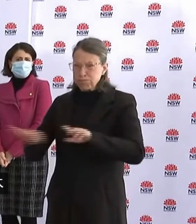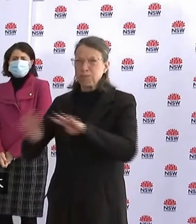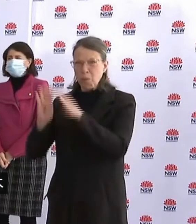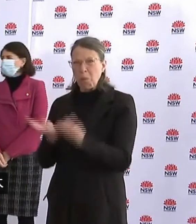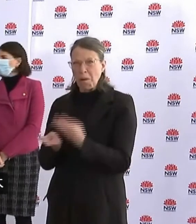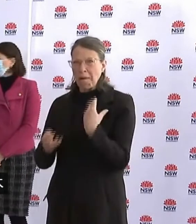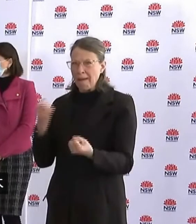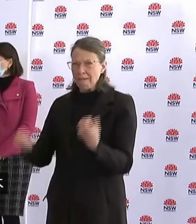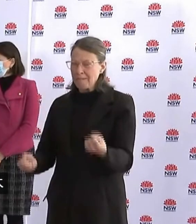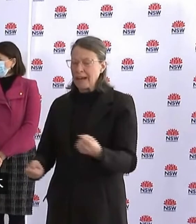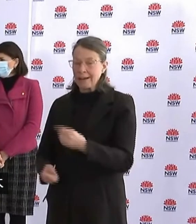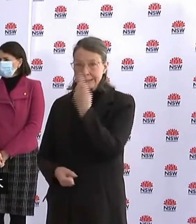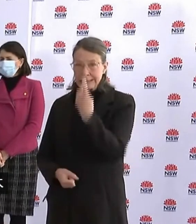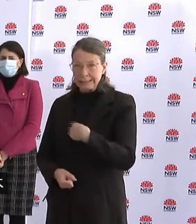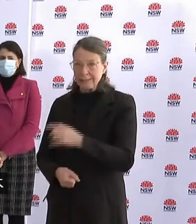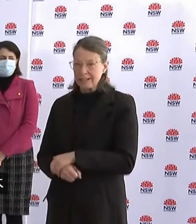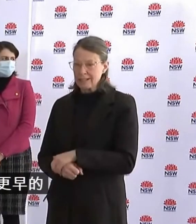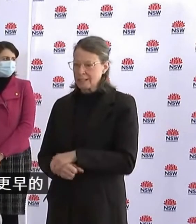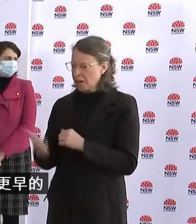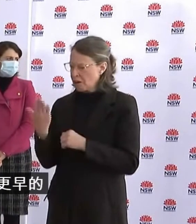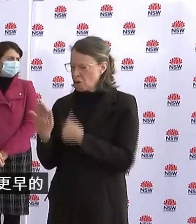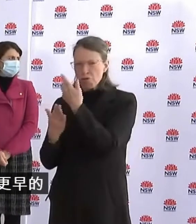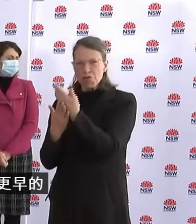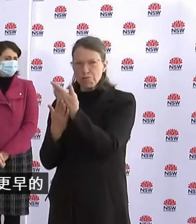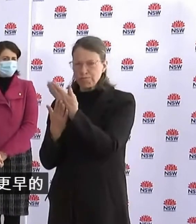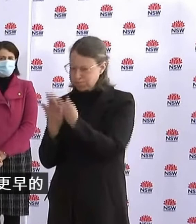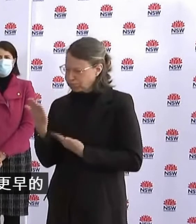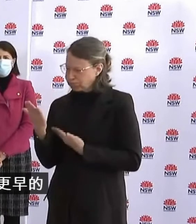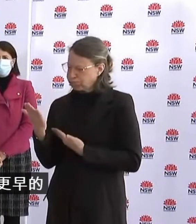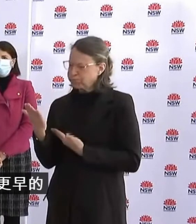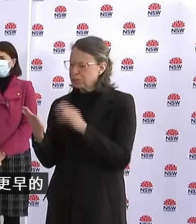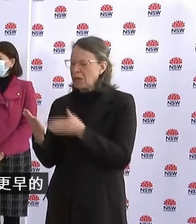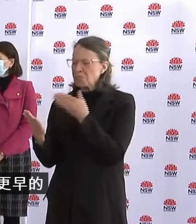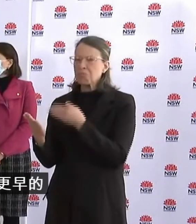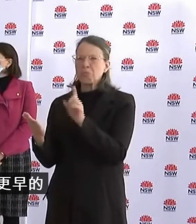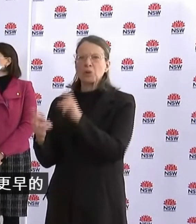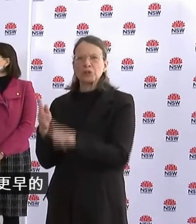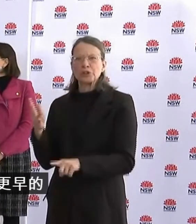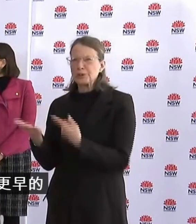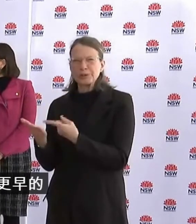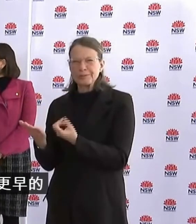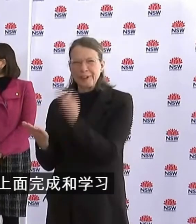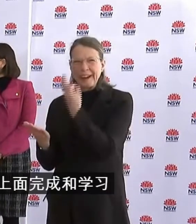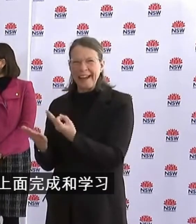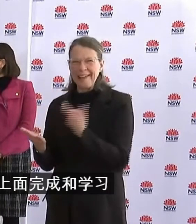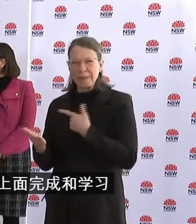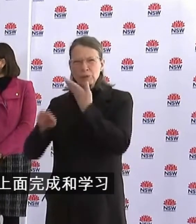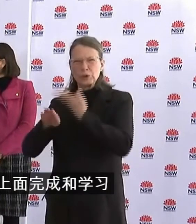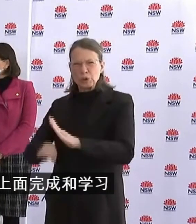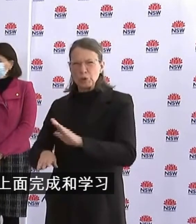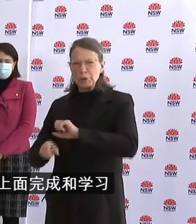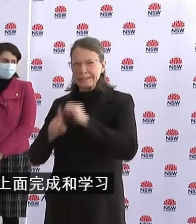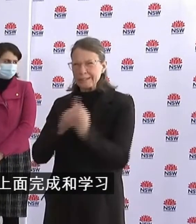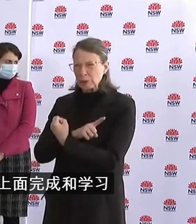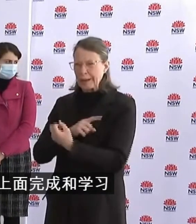very serious pandemic. The playbook there was no playbook last year when we were dealing with Alpha and the earlier parts of this